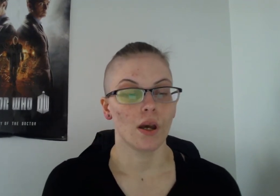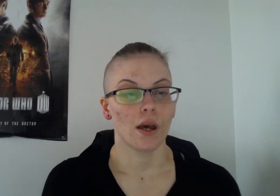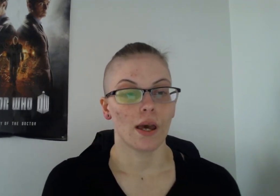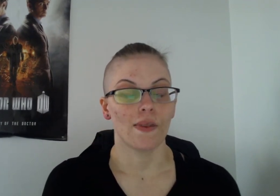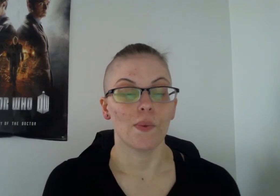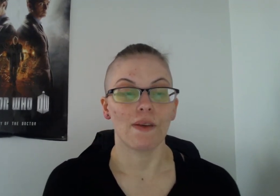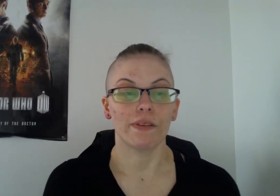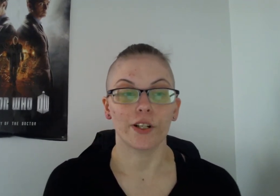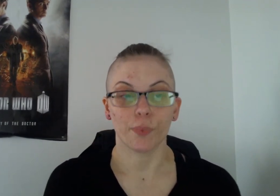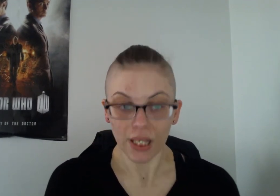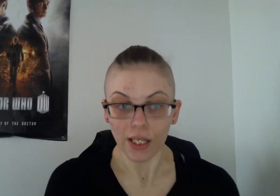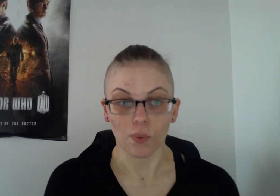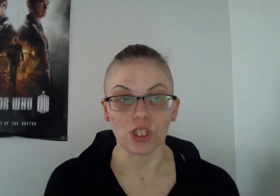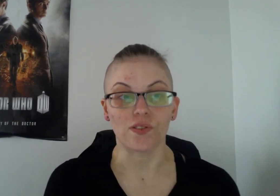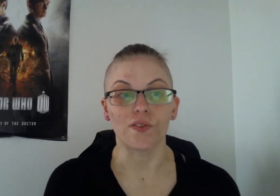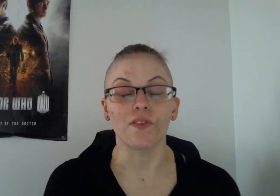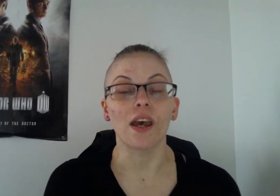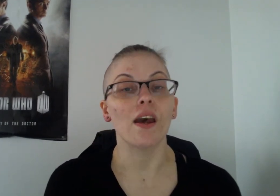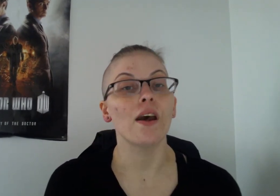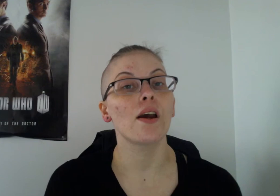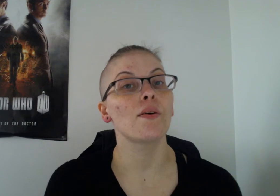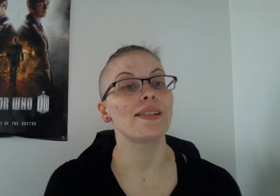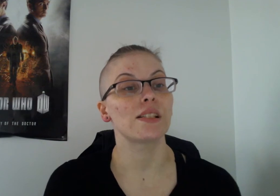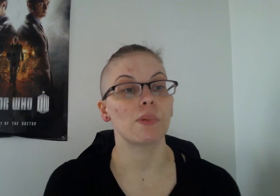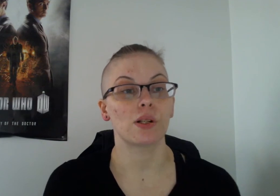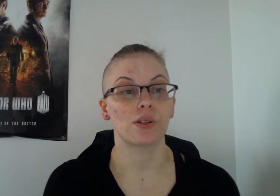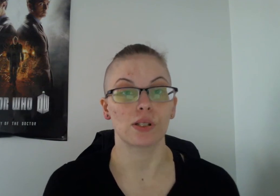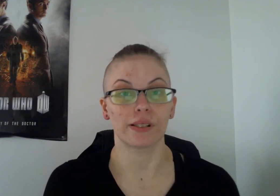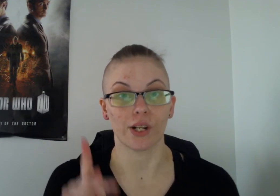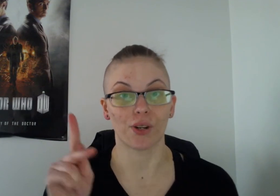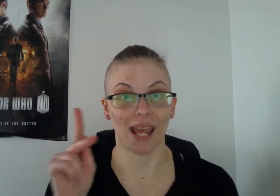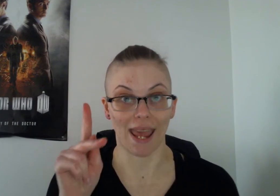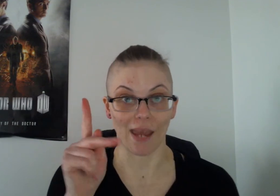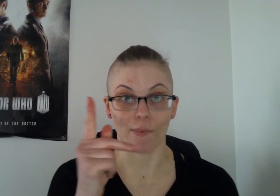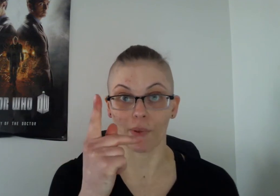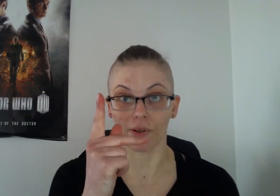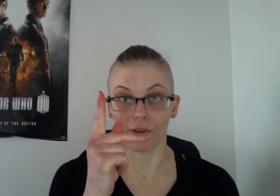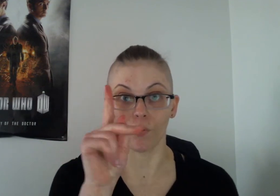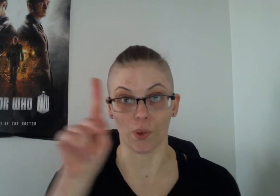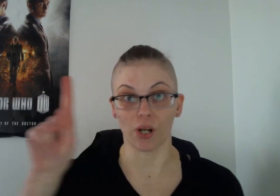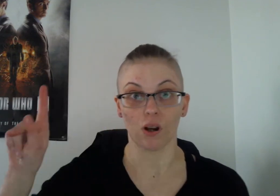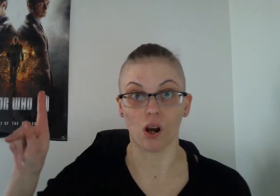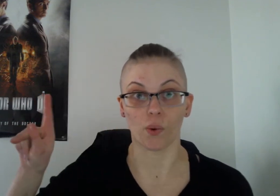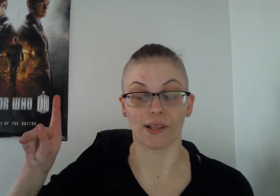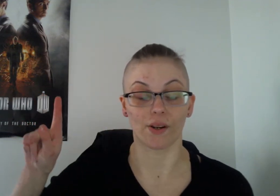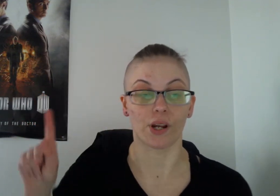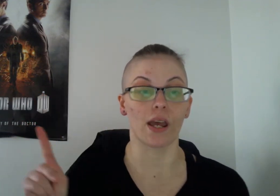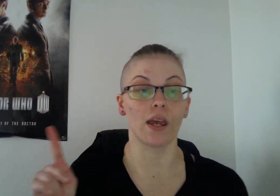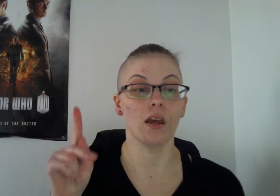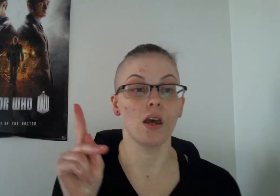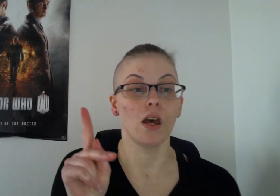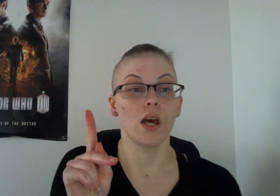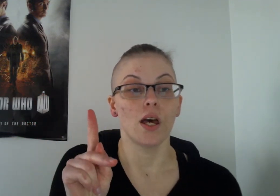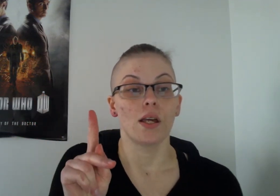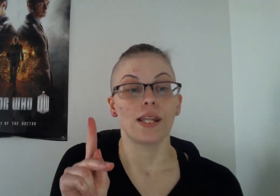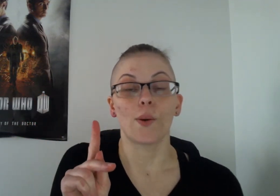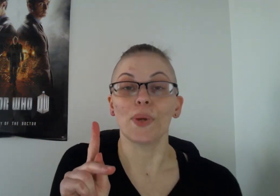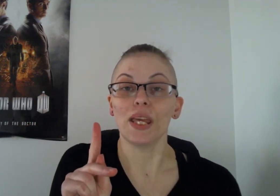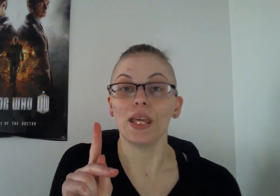And then we have the letter P, which is very similar to the letter K. Remember, weird, awkward letter K? Now P